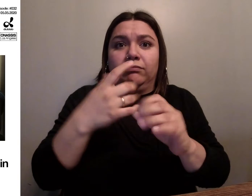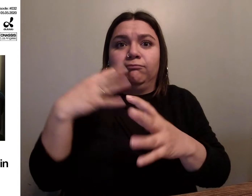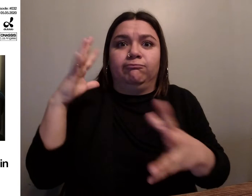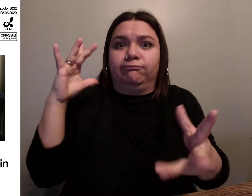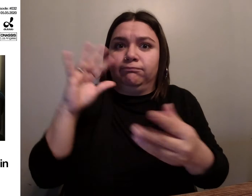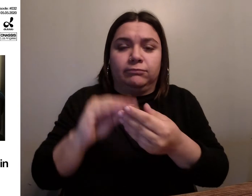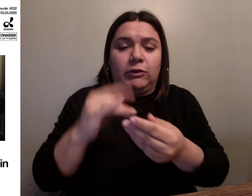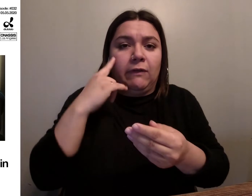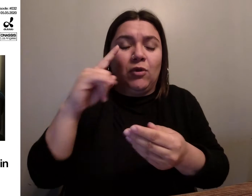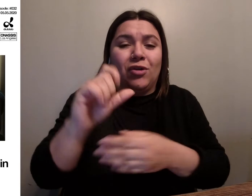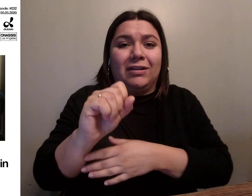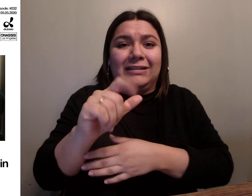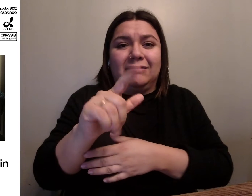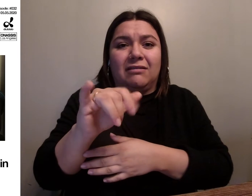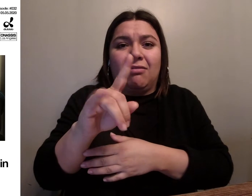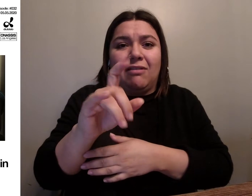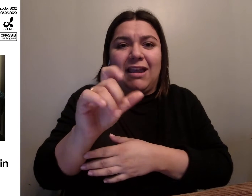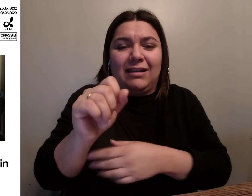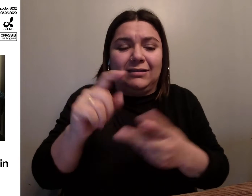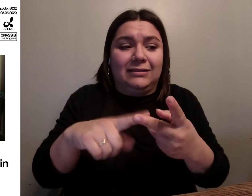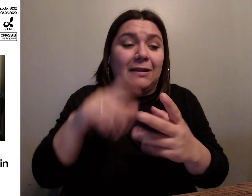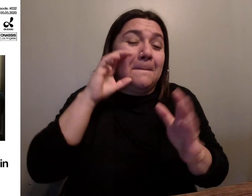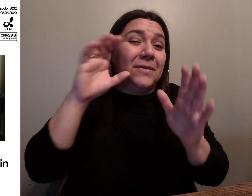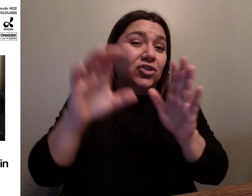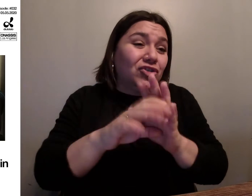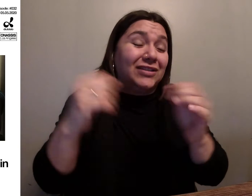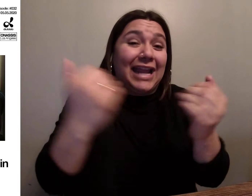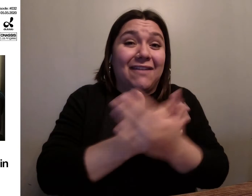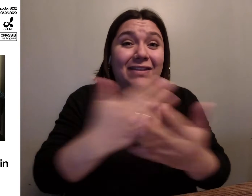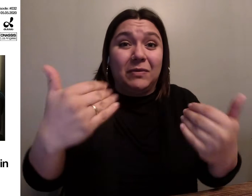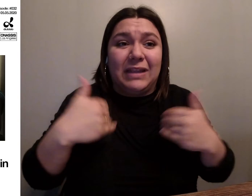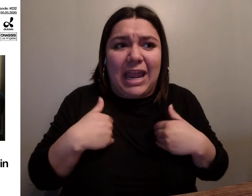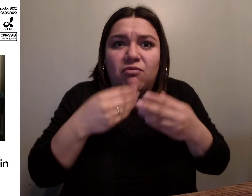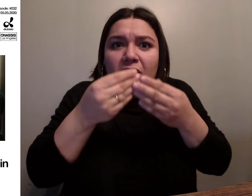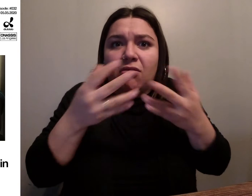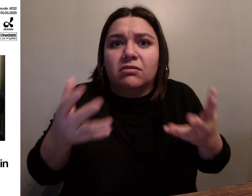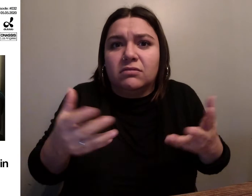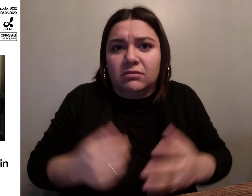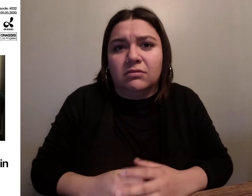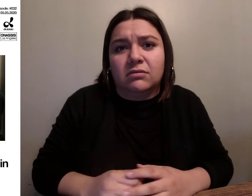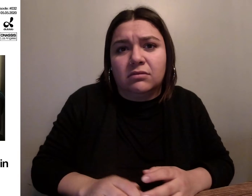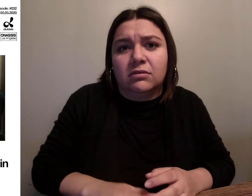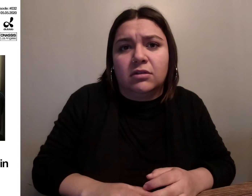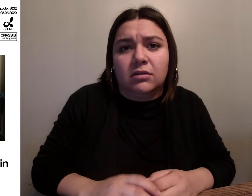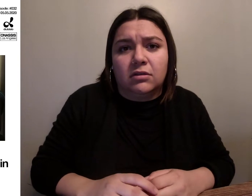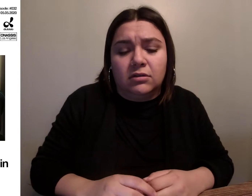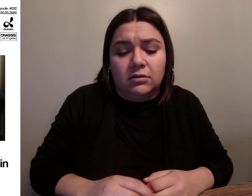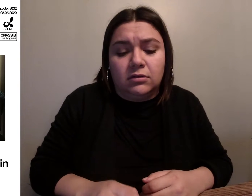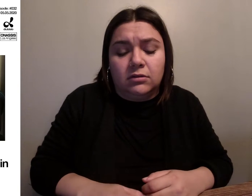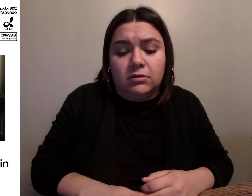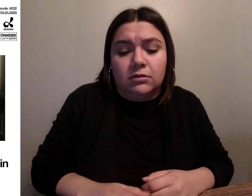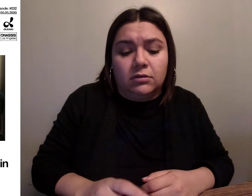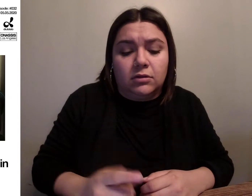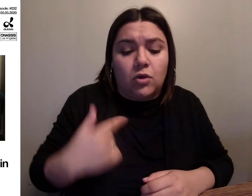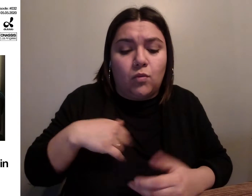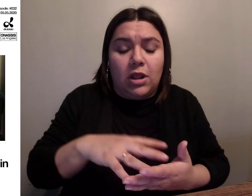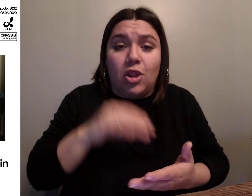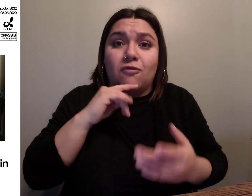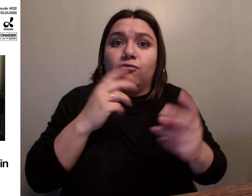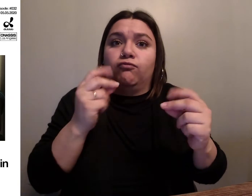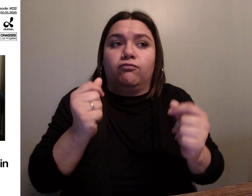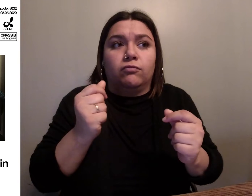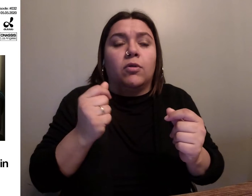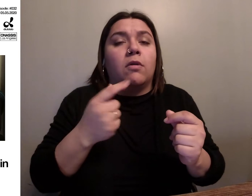we lost. And we learned very quickly what it's like to live with not many